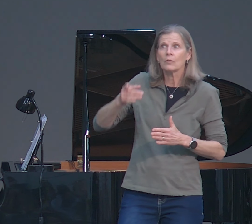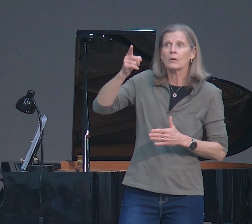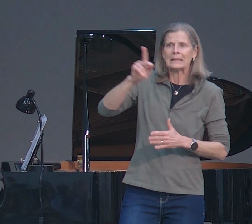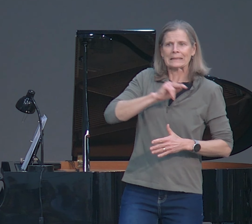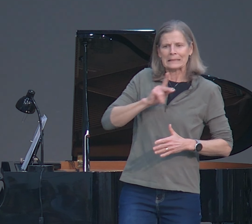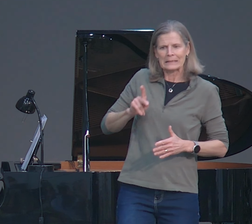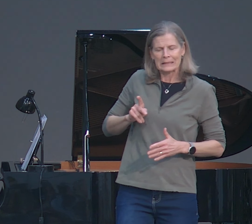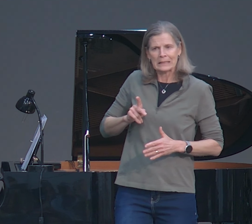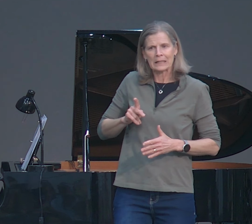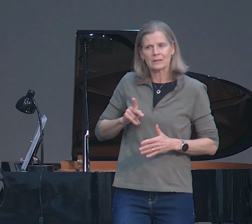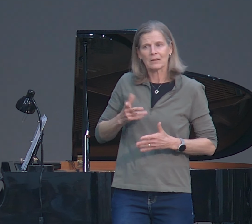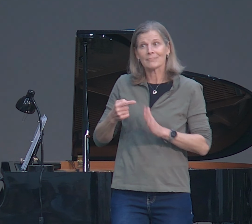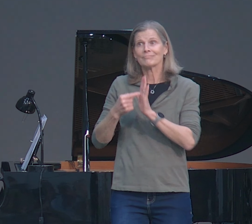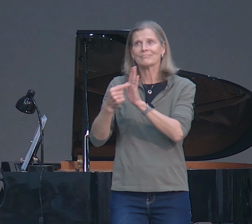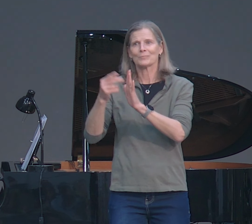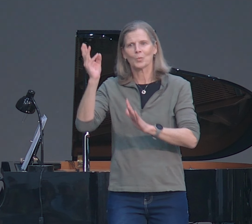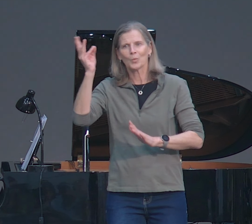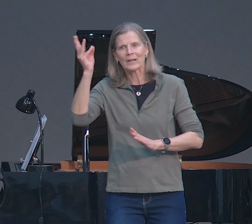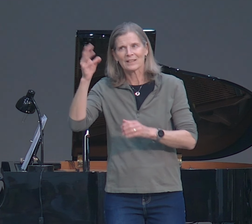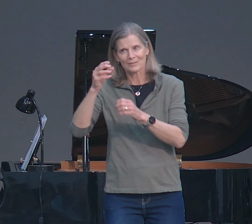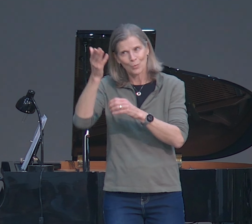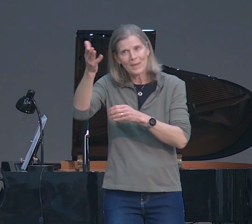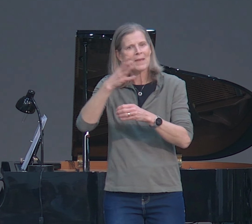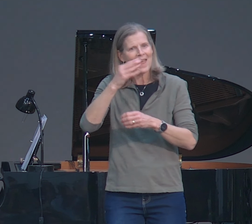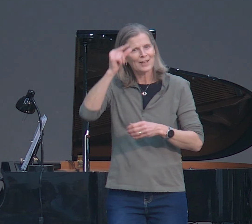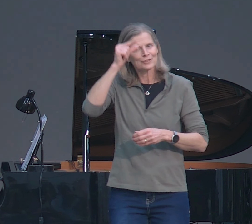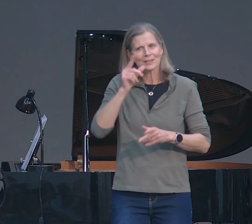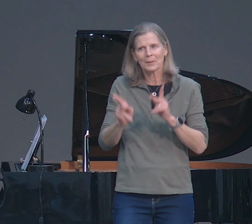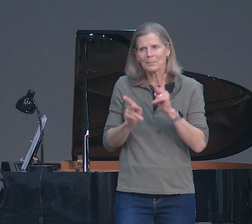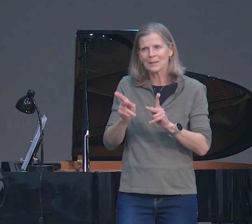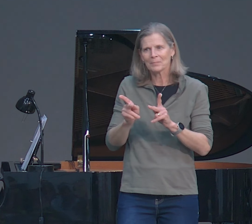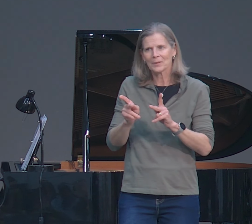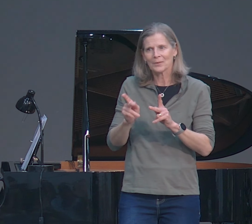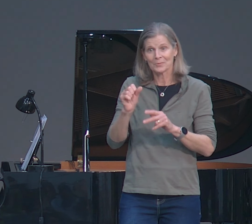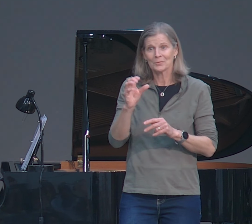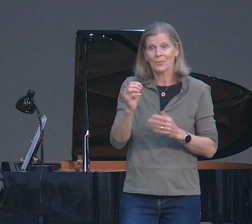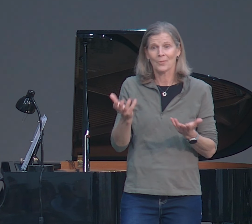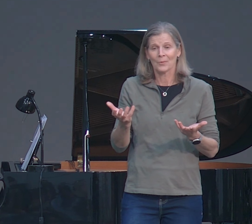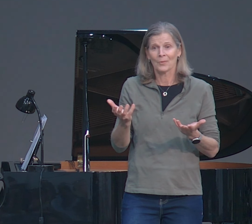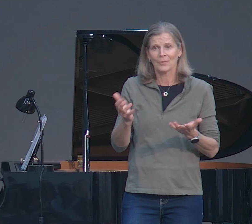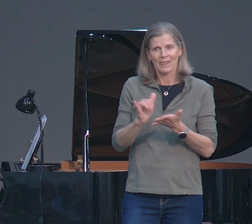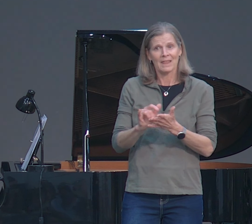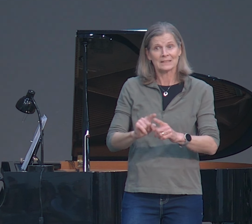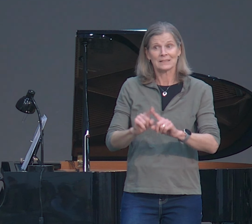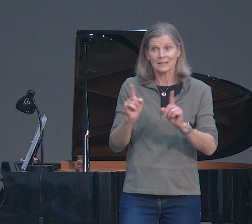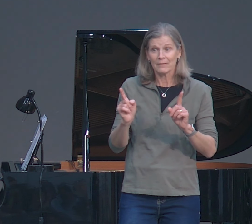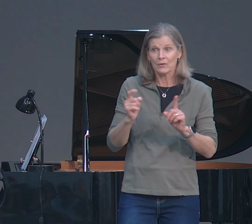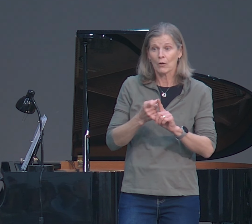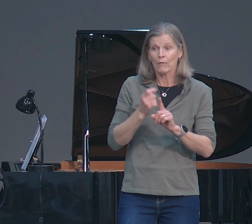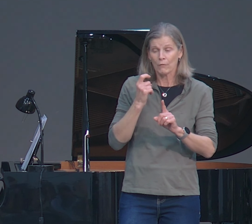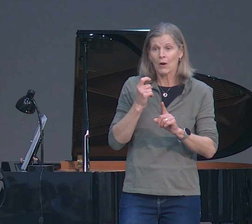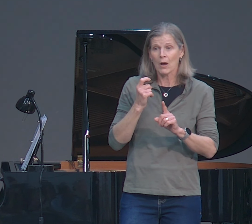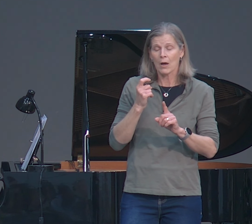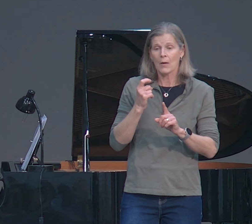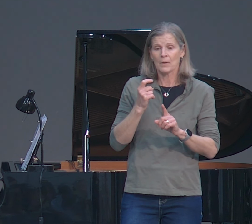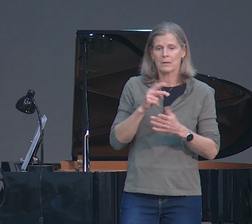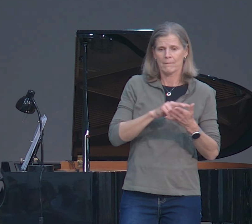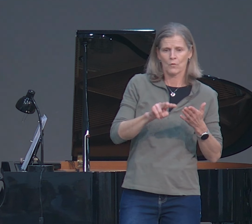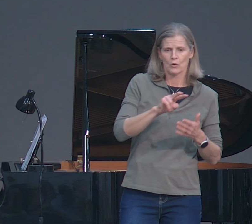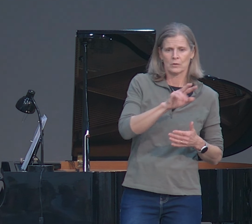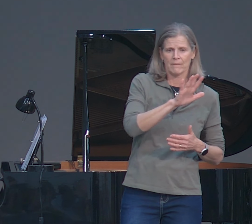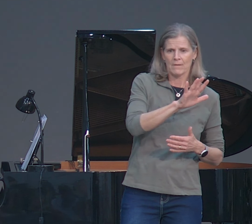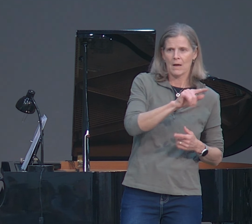to bear witness to them and the Gentiles. So that's different from the mission we see in verses 5